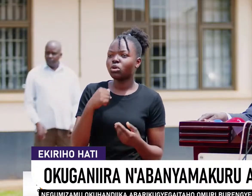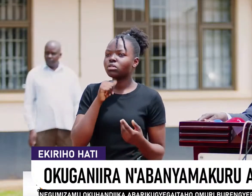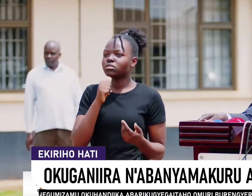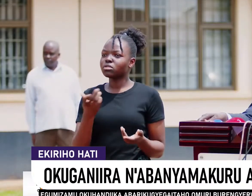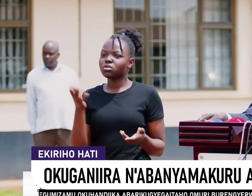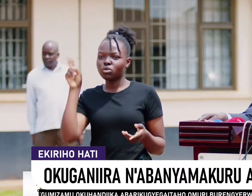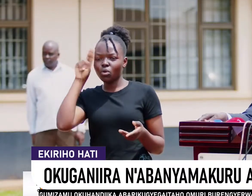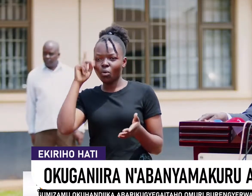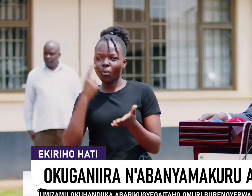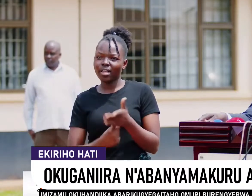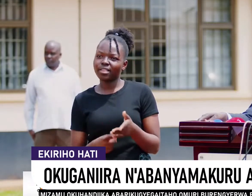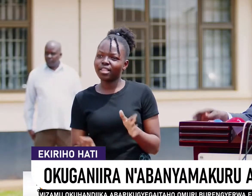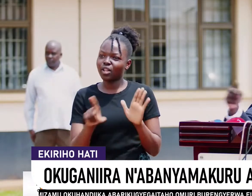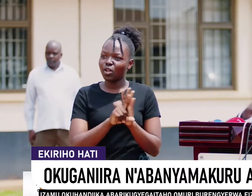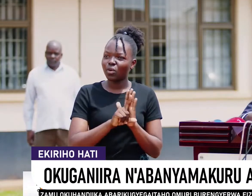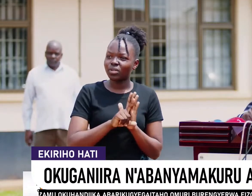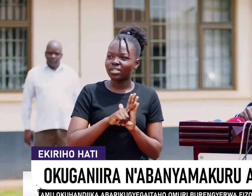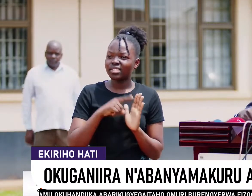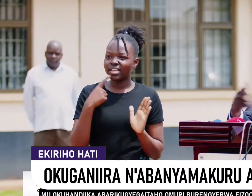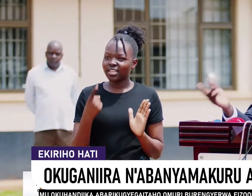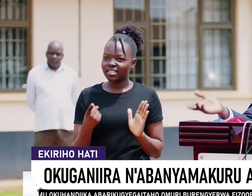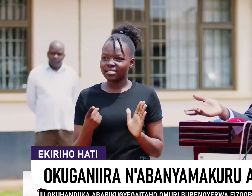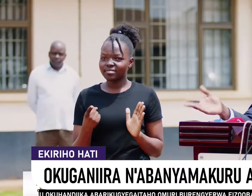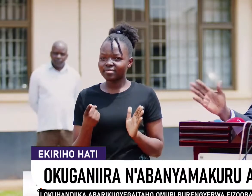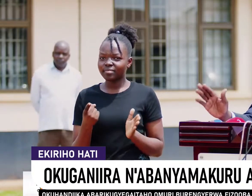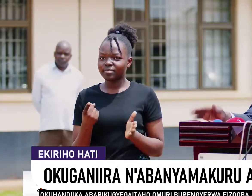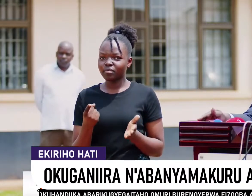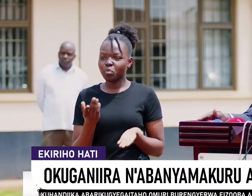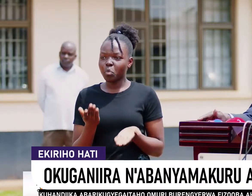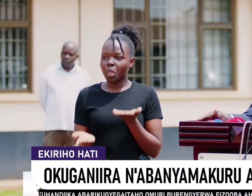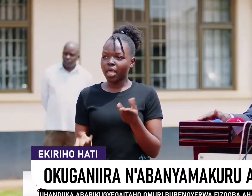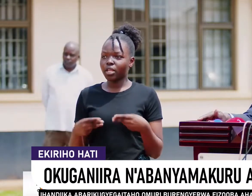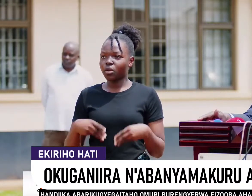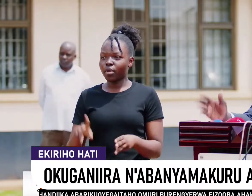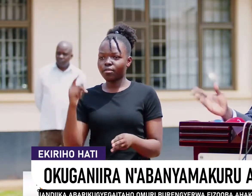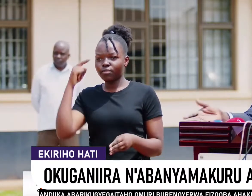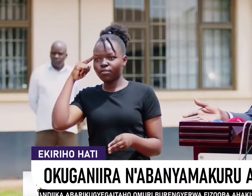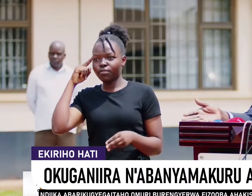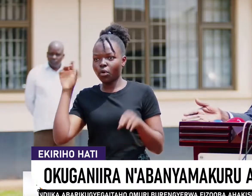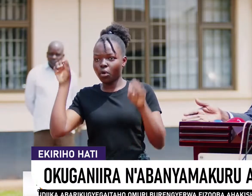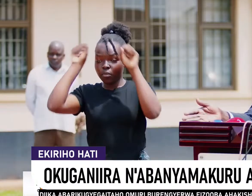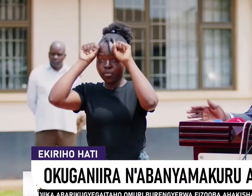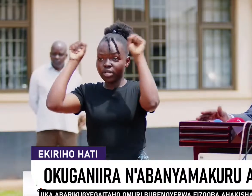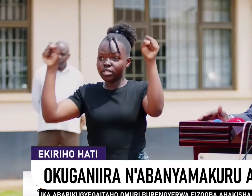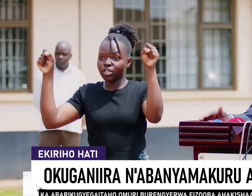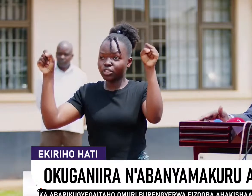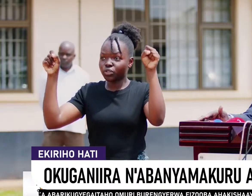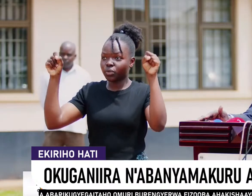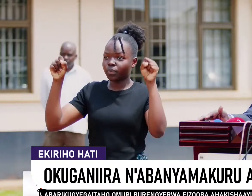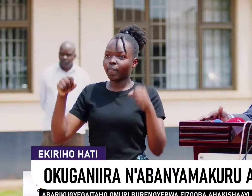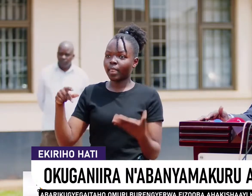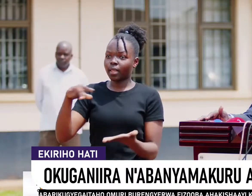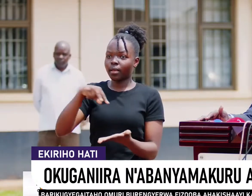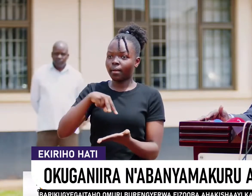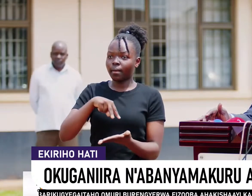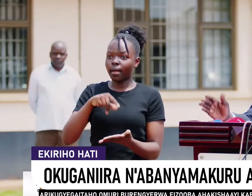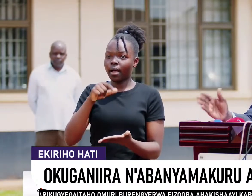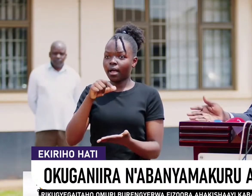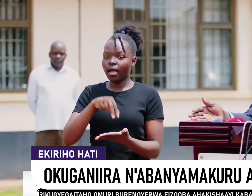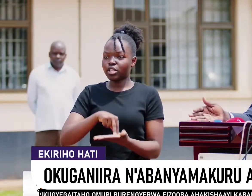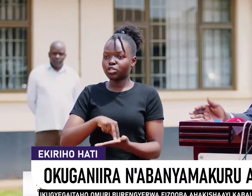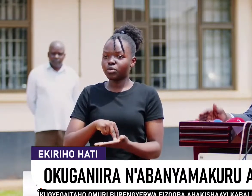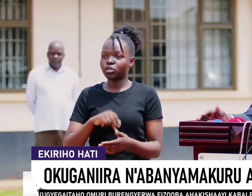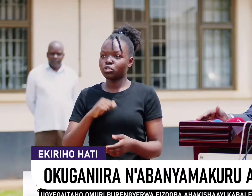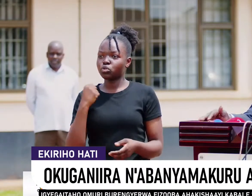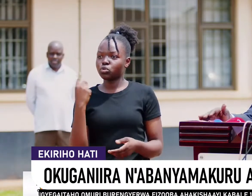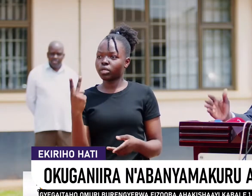for you to contest? They are there. Anyway, for presidential aspirants, 20 million. That has not changed. Then for